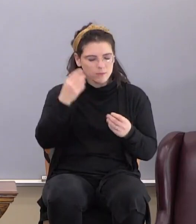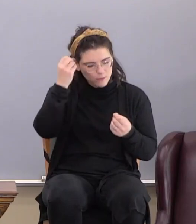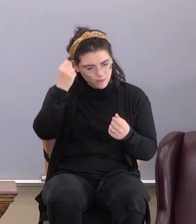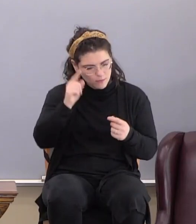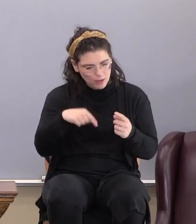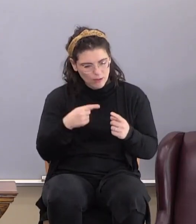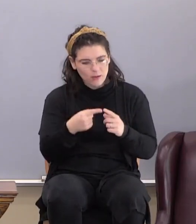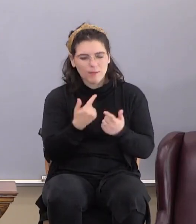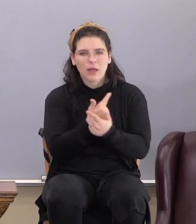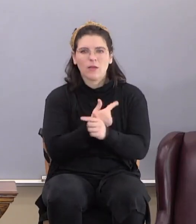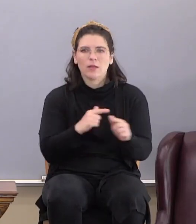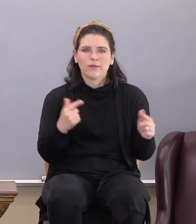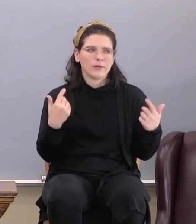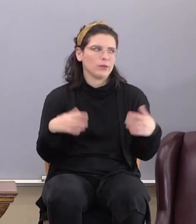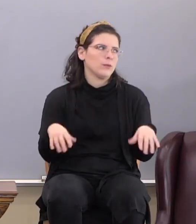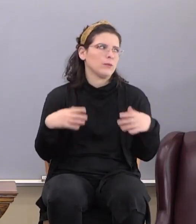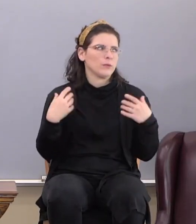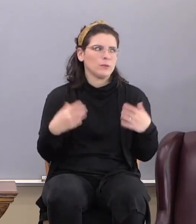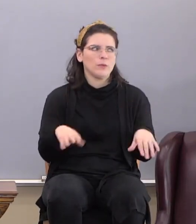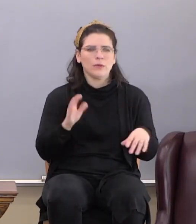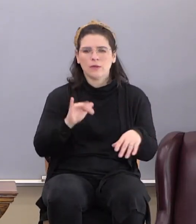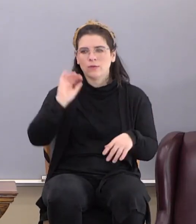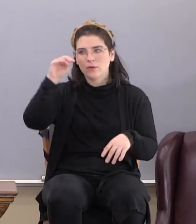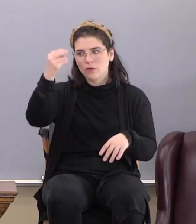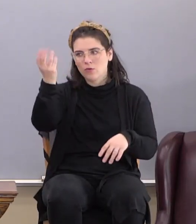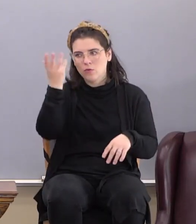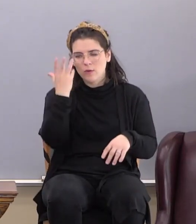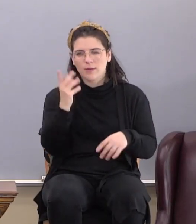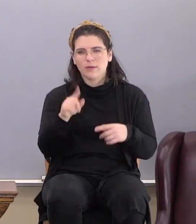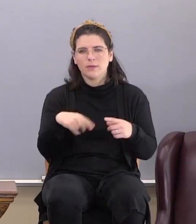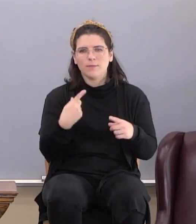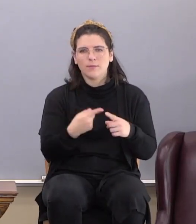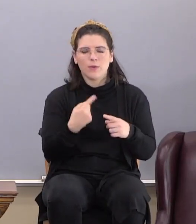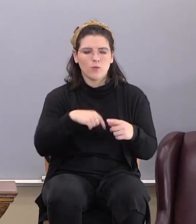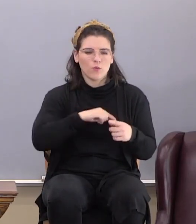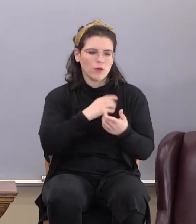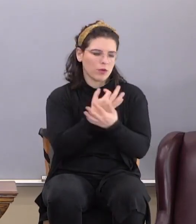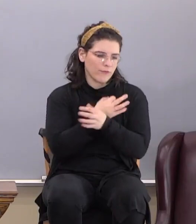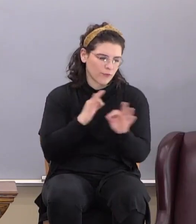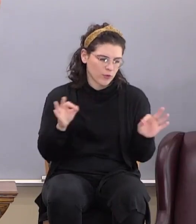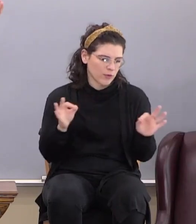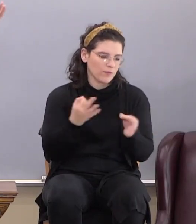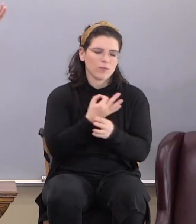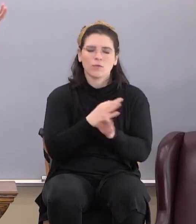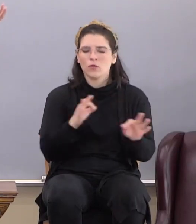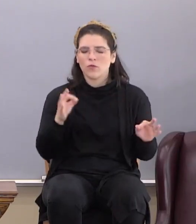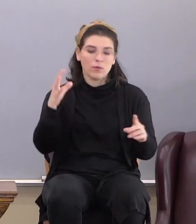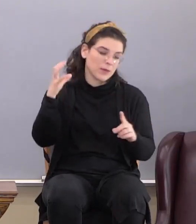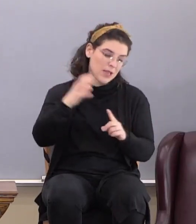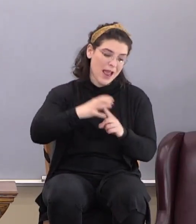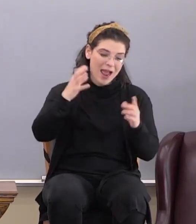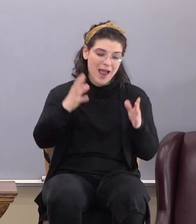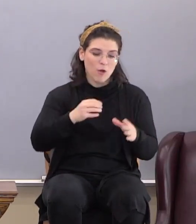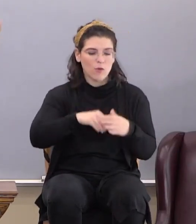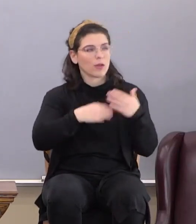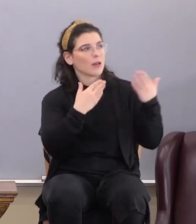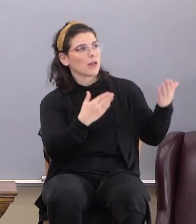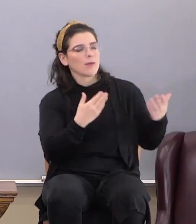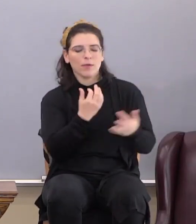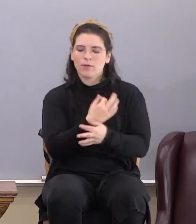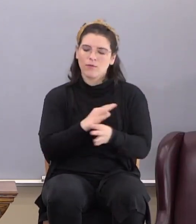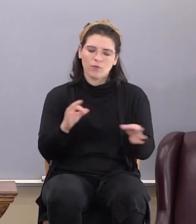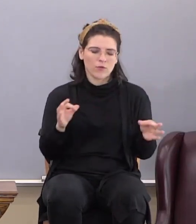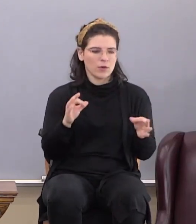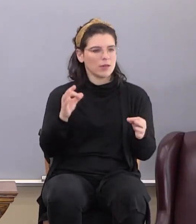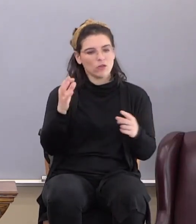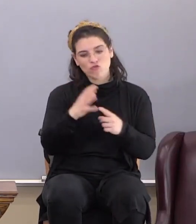liberty, man, that's what grace is all about. We're free. We're free to be conquerors in Him. We're free to triumph in